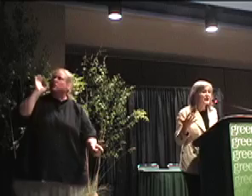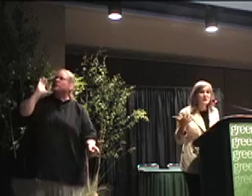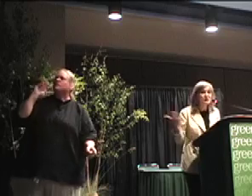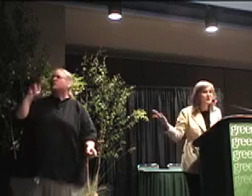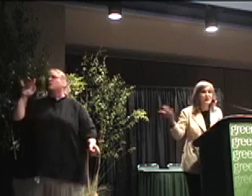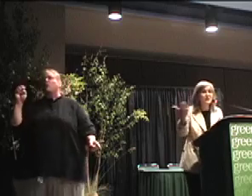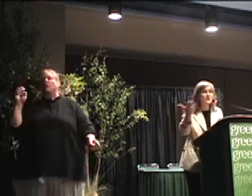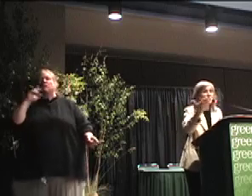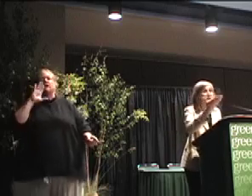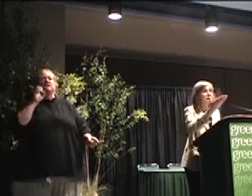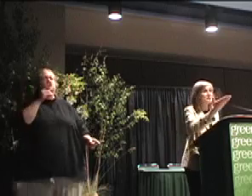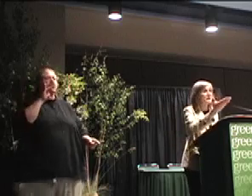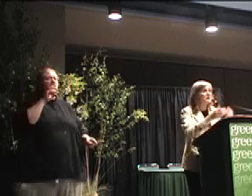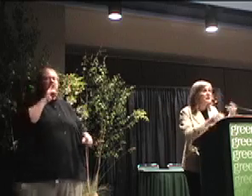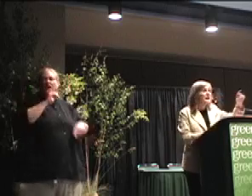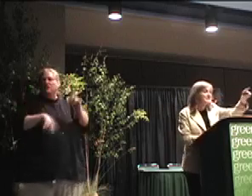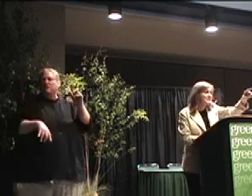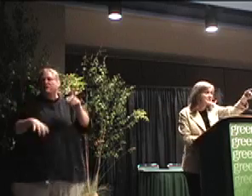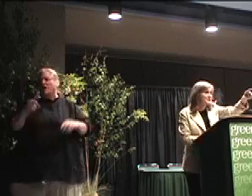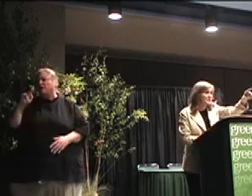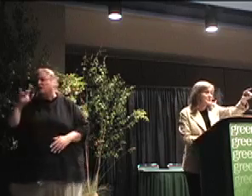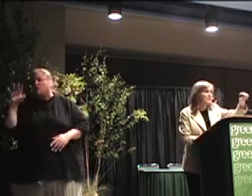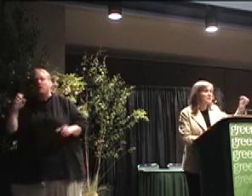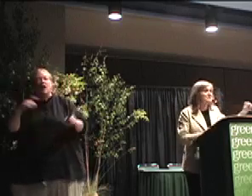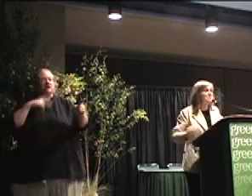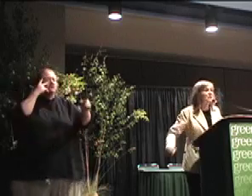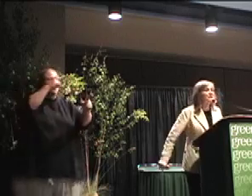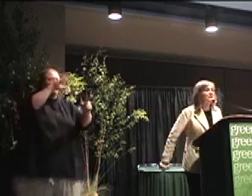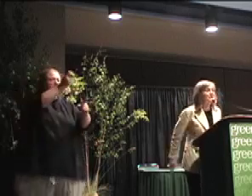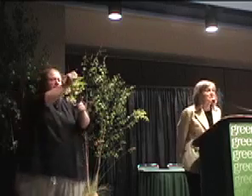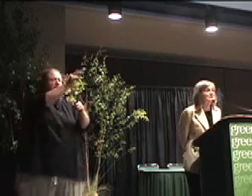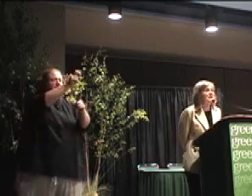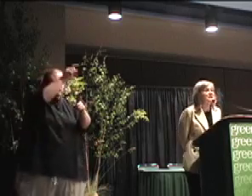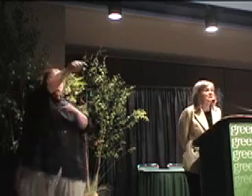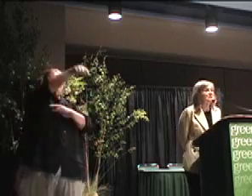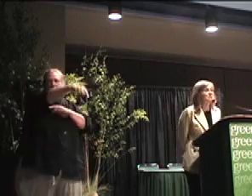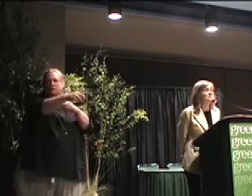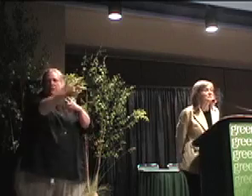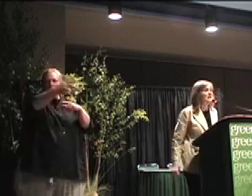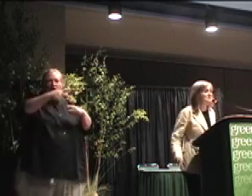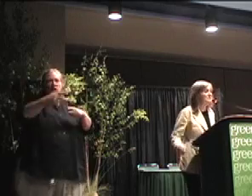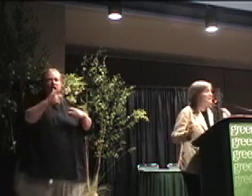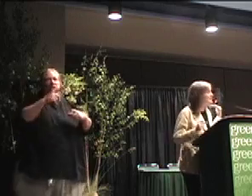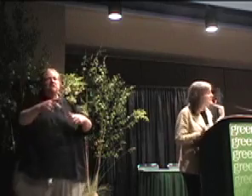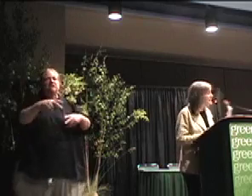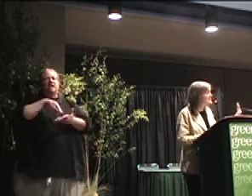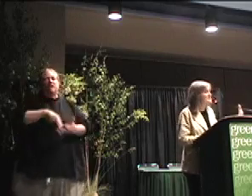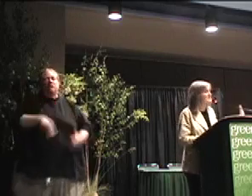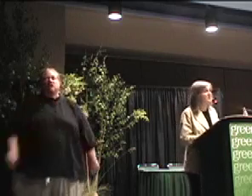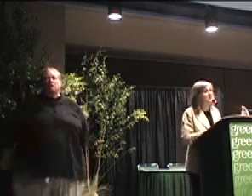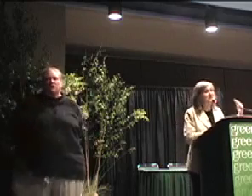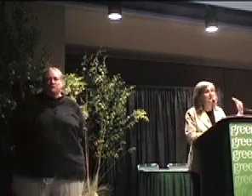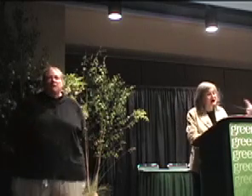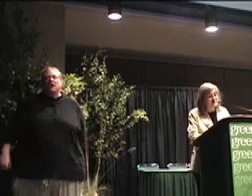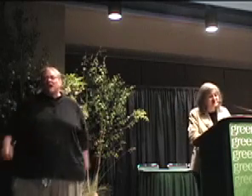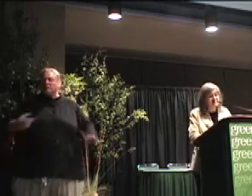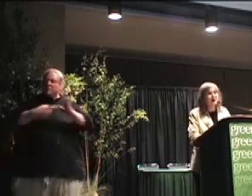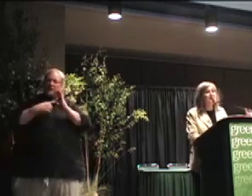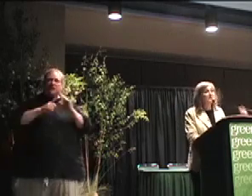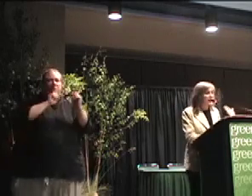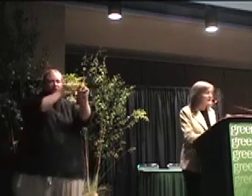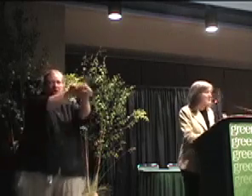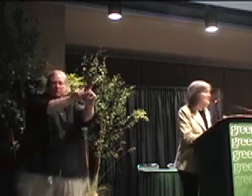Sharif. I couldn't find Nicole anywhere. I did see Sharif across the parking lot. He was standing with his arms behind his back. I demanded to be brought to him.